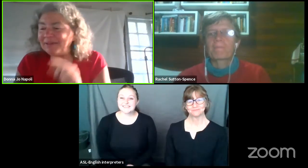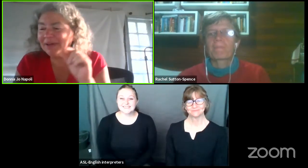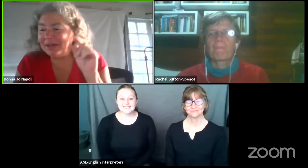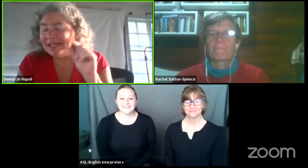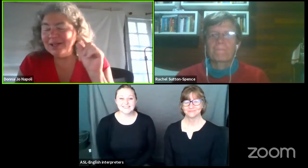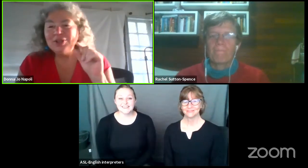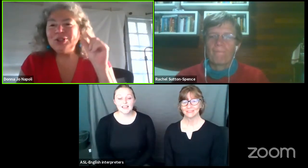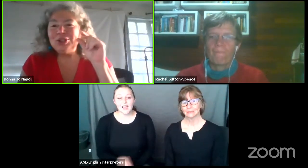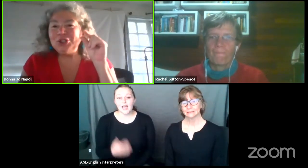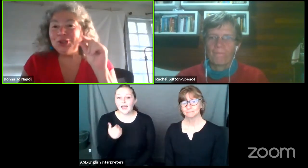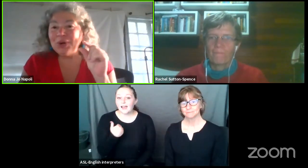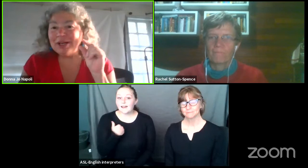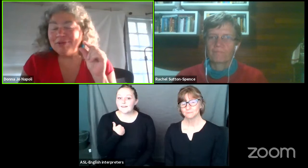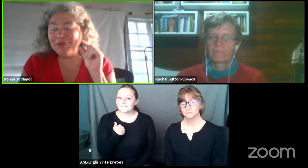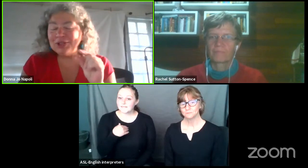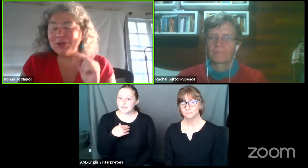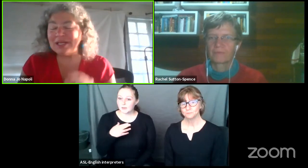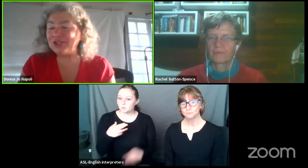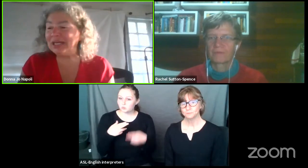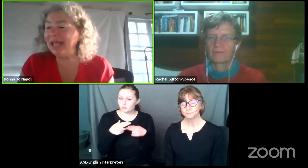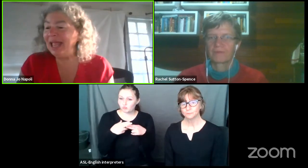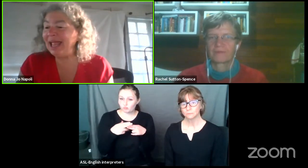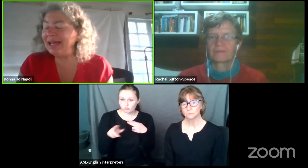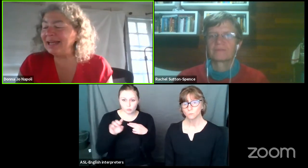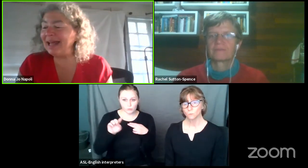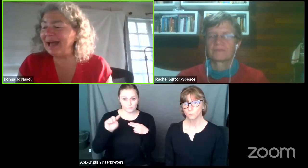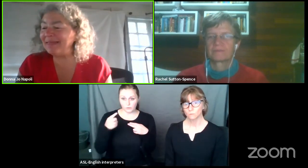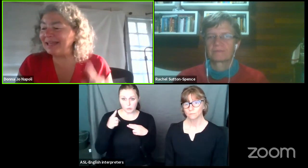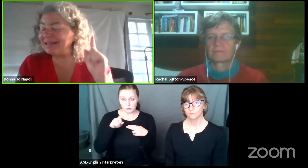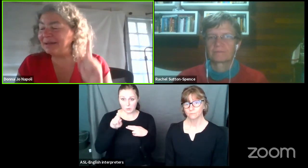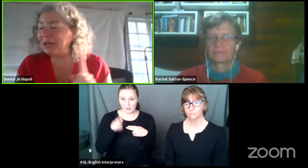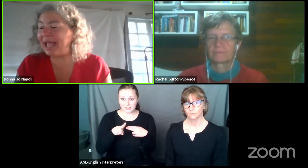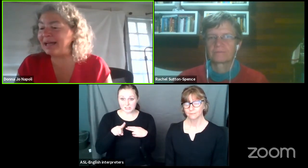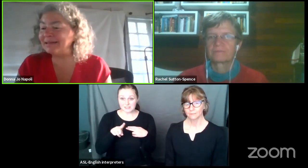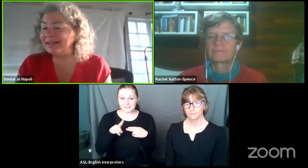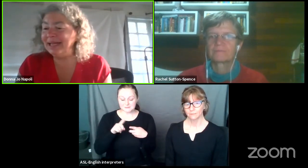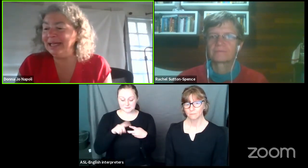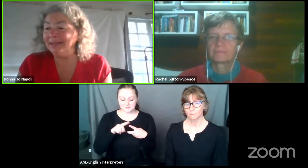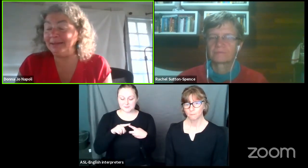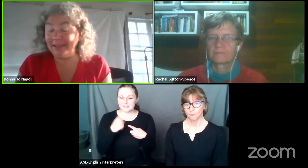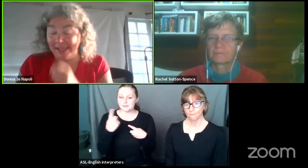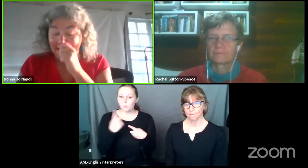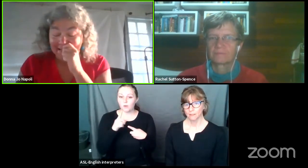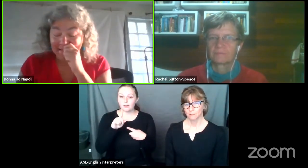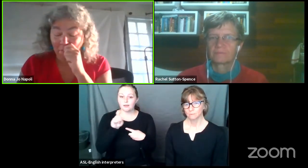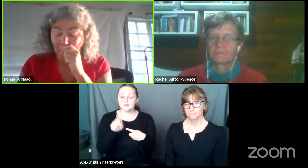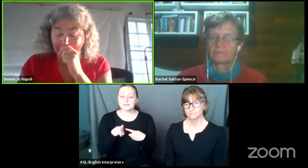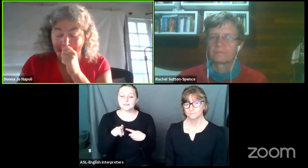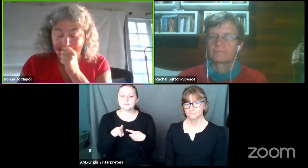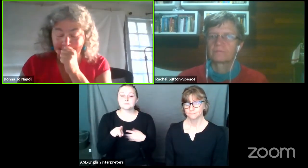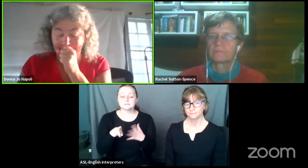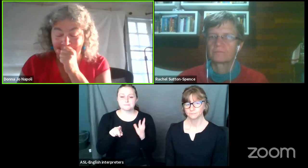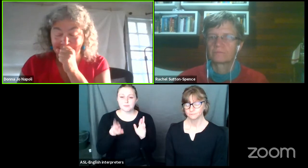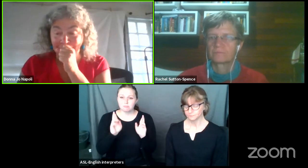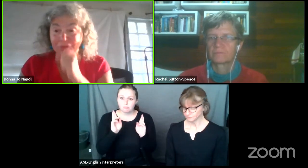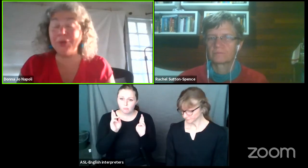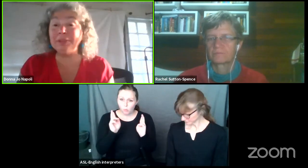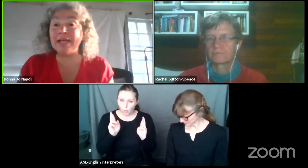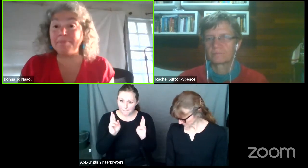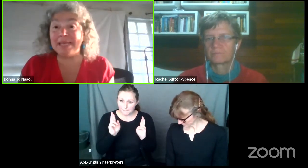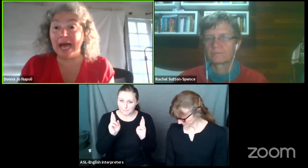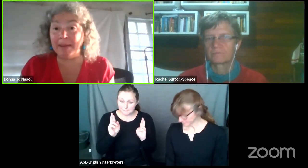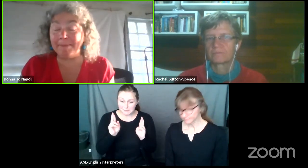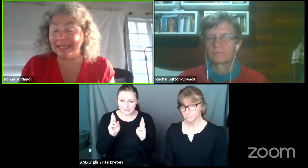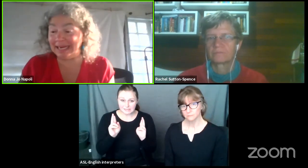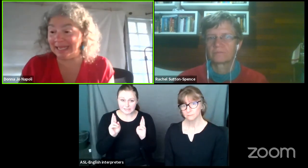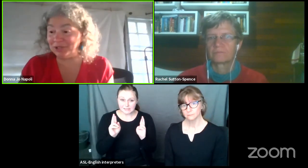I have a very short first question that someone asked, and I hope you will